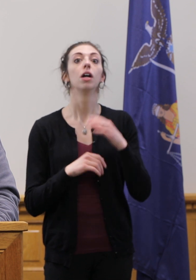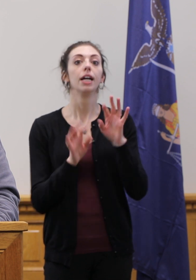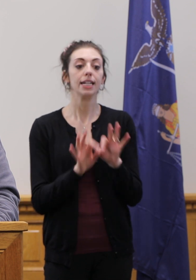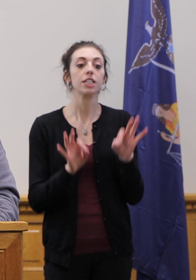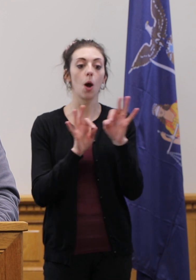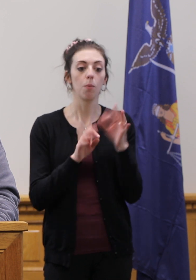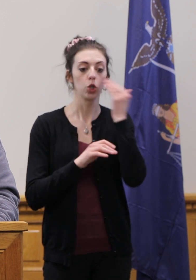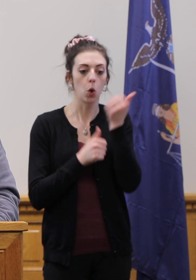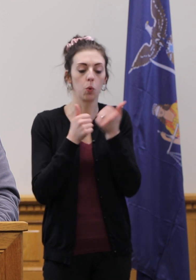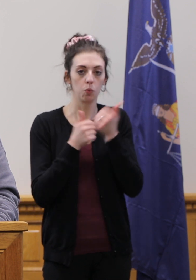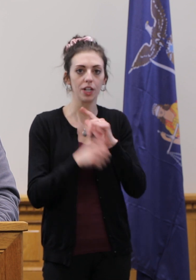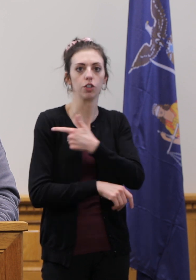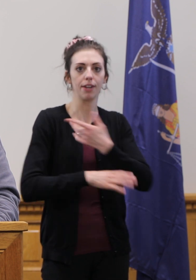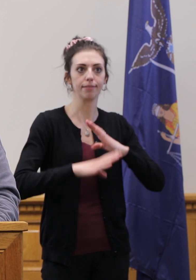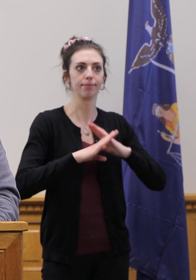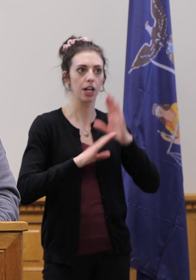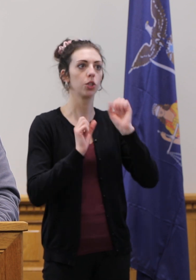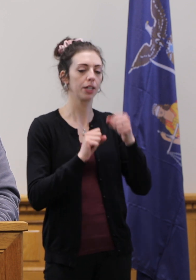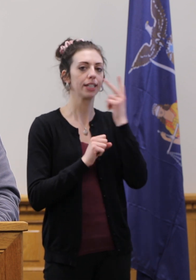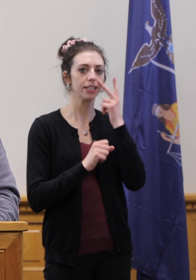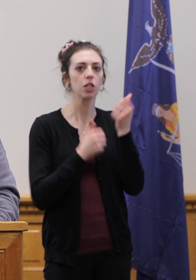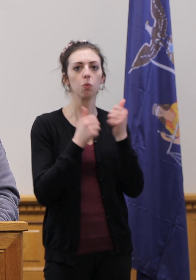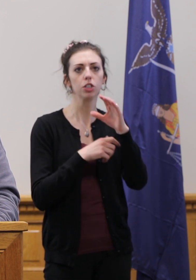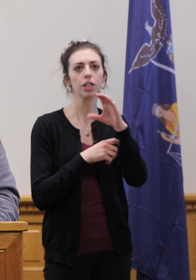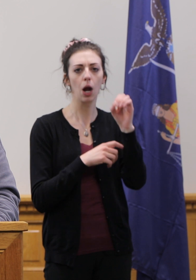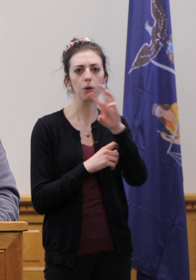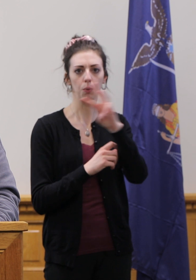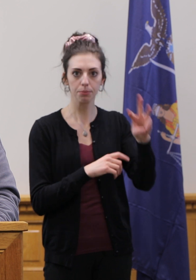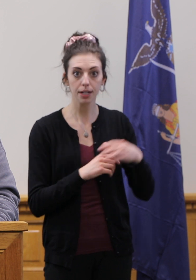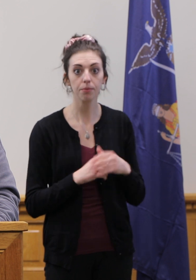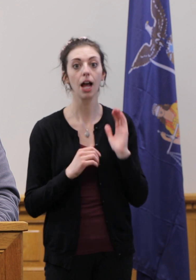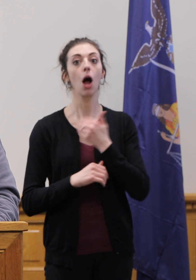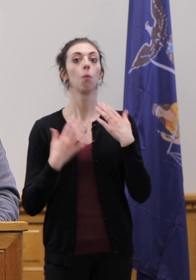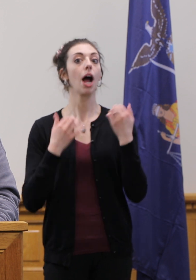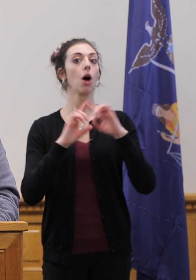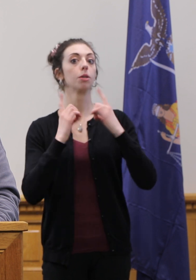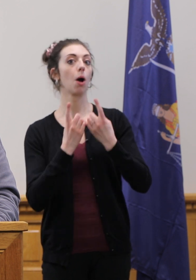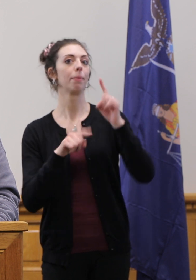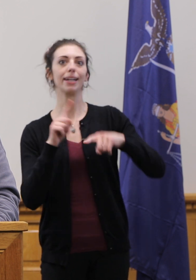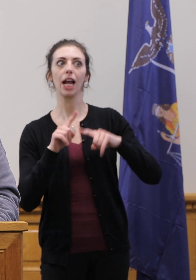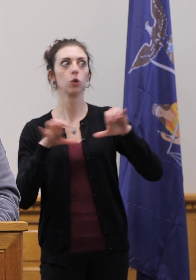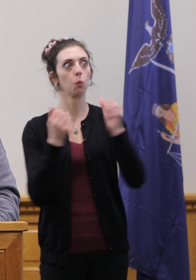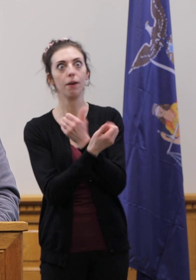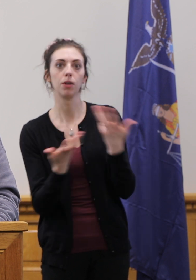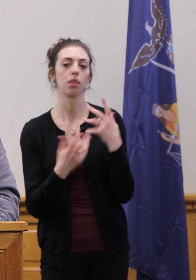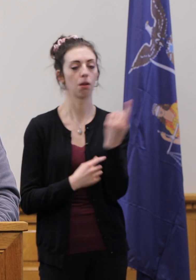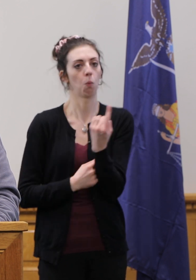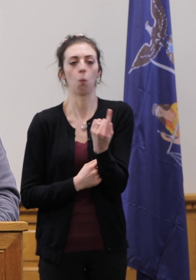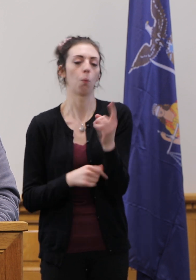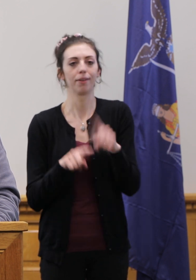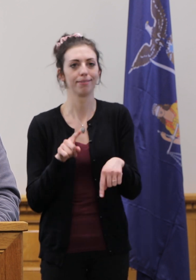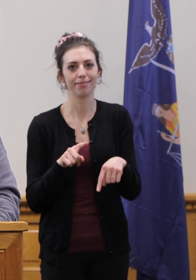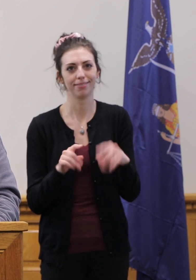will be announced on the county website. The Oswego County Health Department can't do all of this by themselves. None of this would